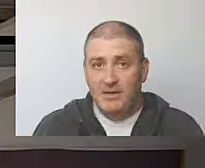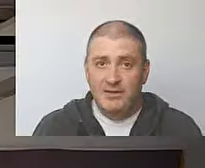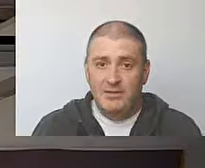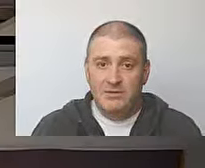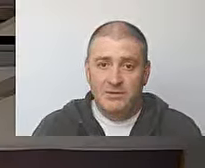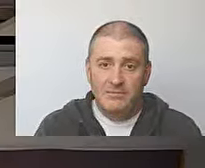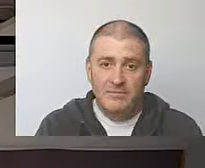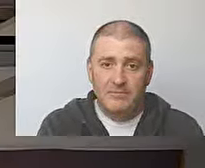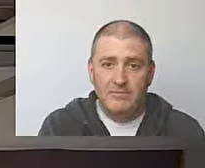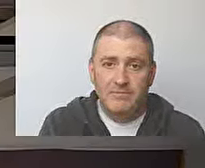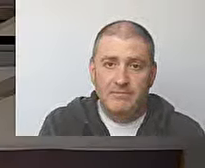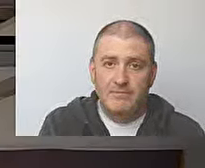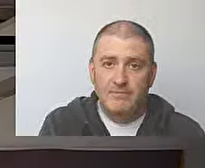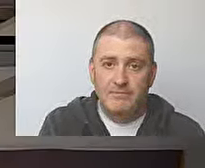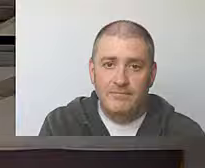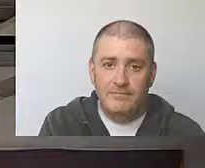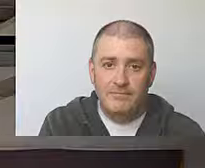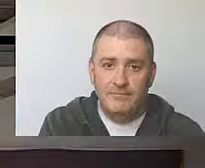academia and industry.